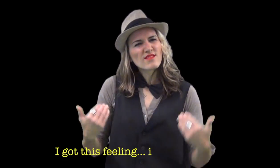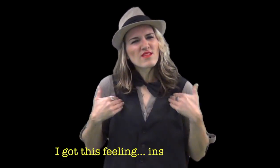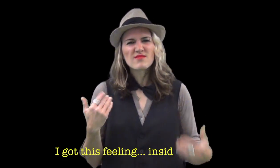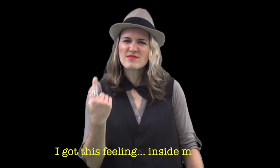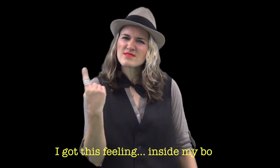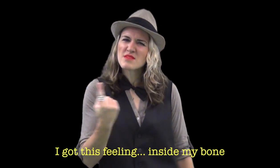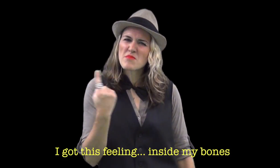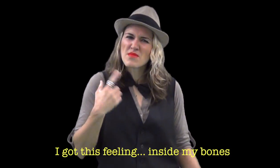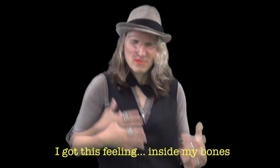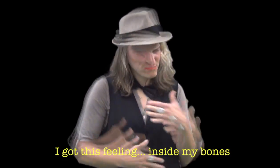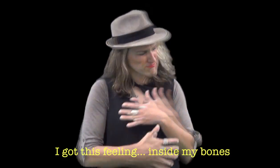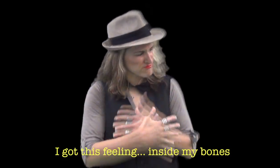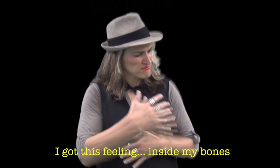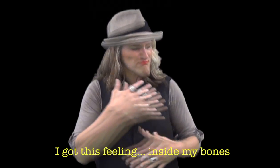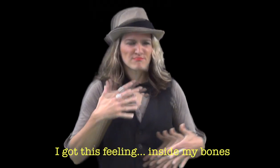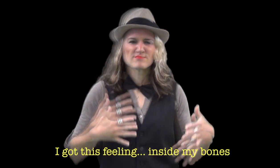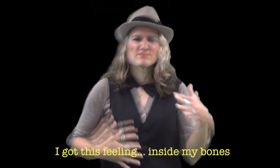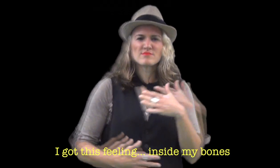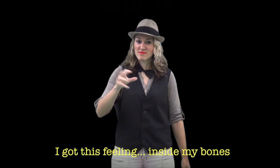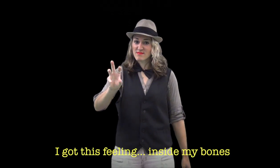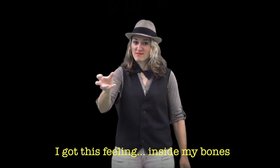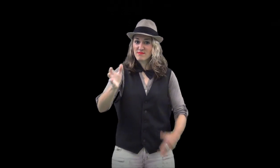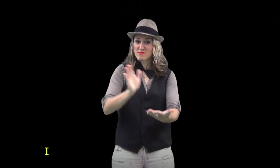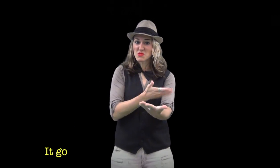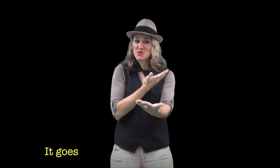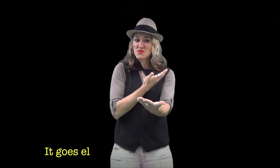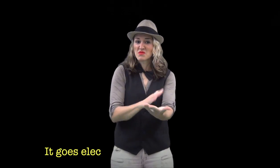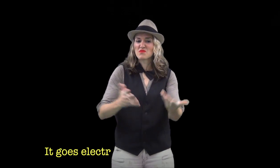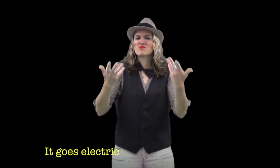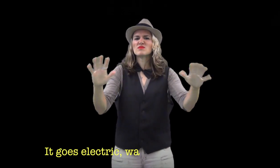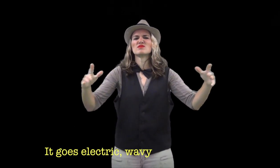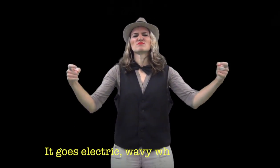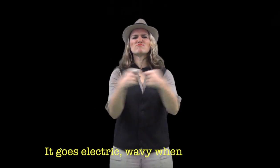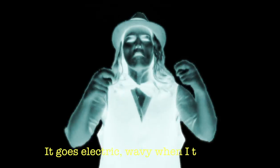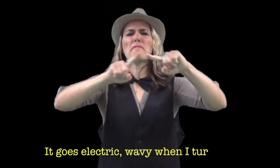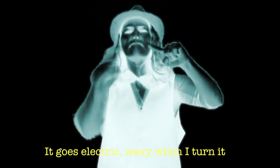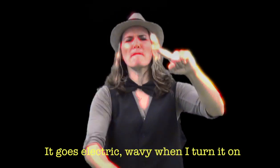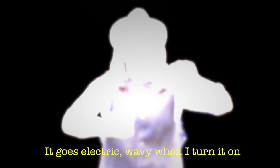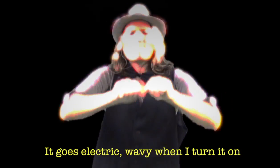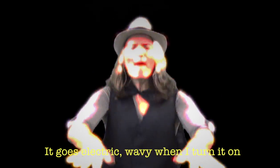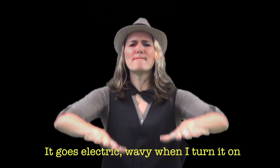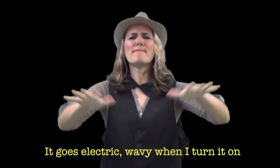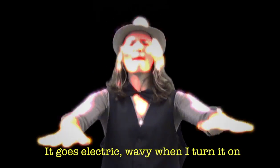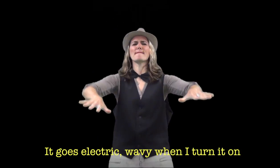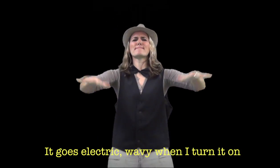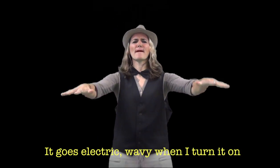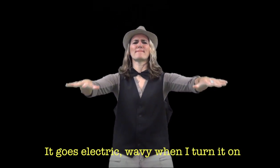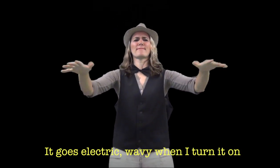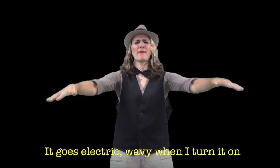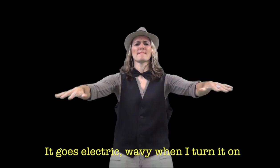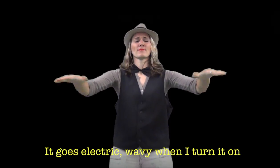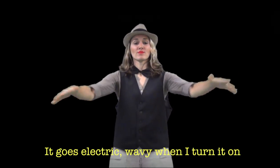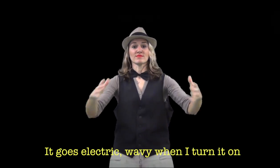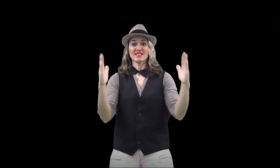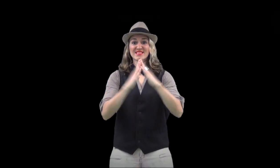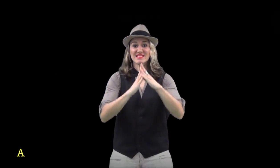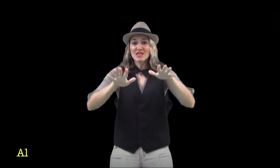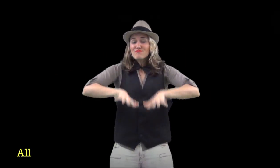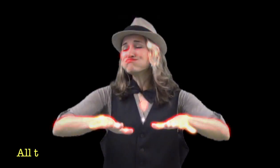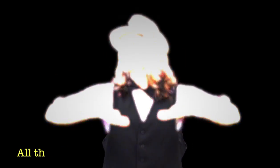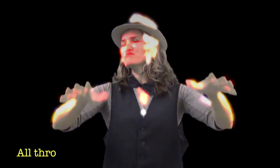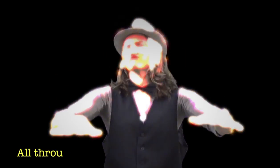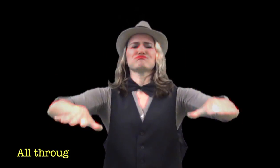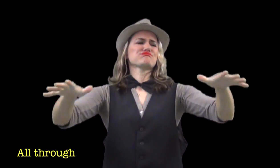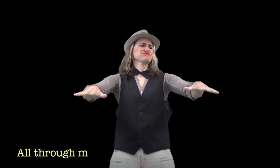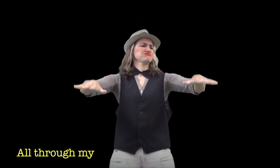this feeling inside my bones. It goes electric, wavy when I turn it on.